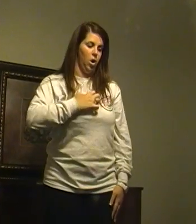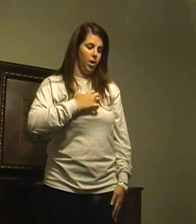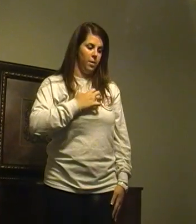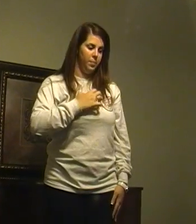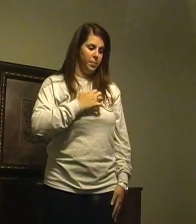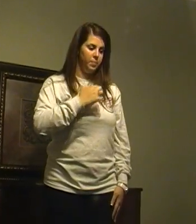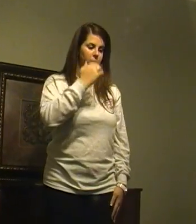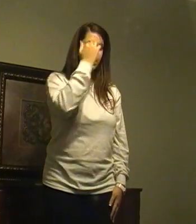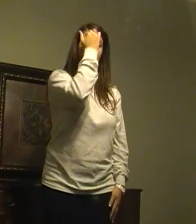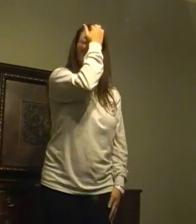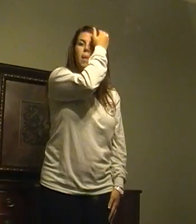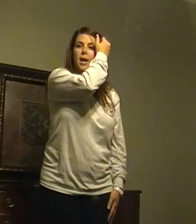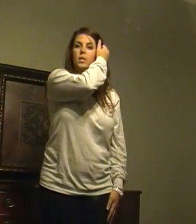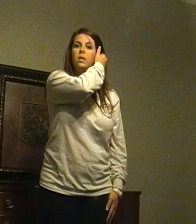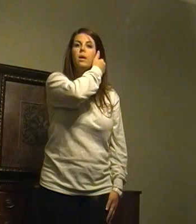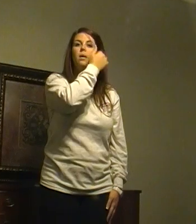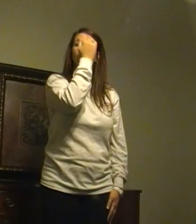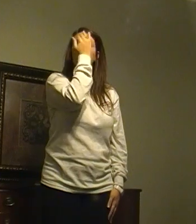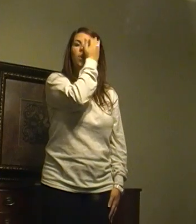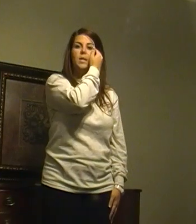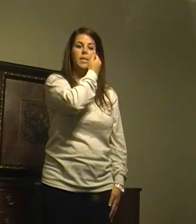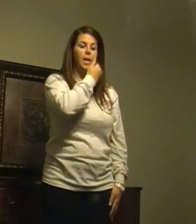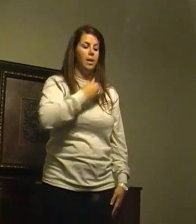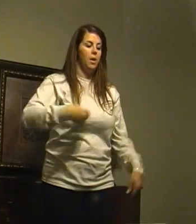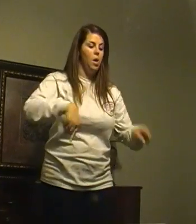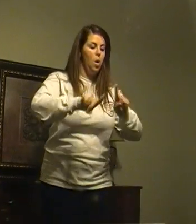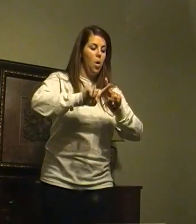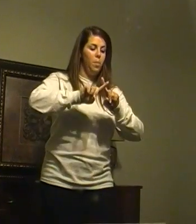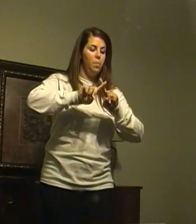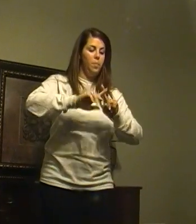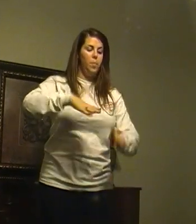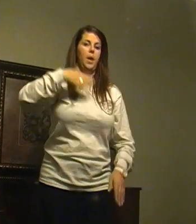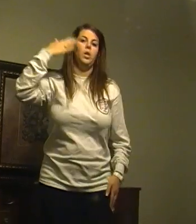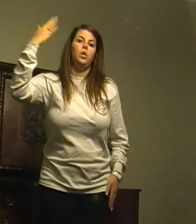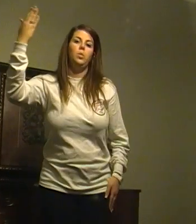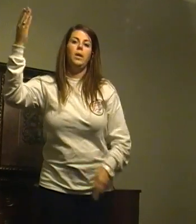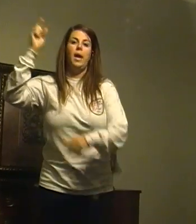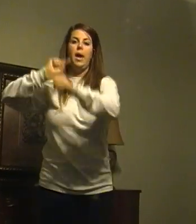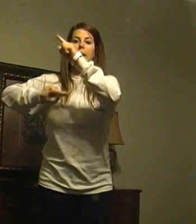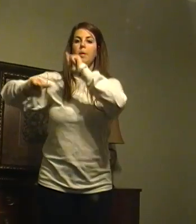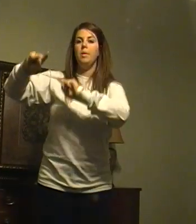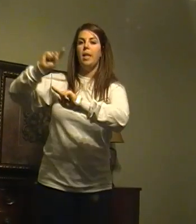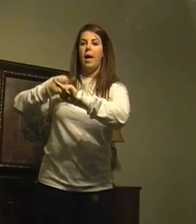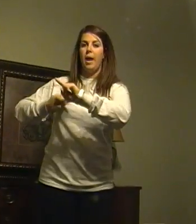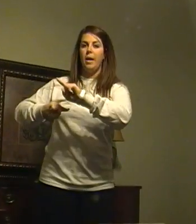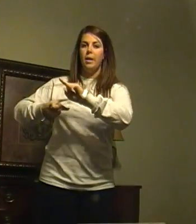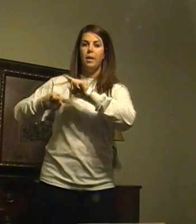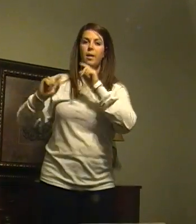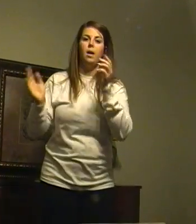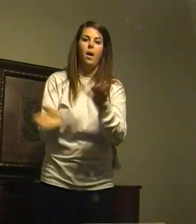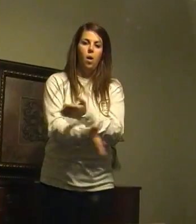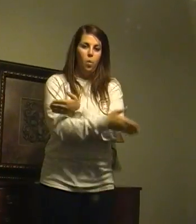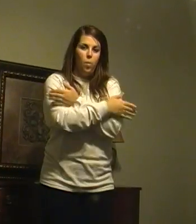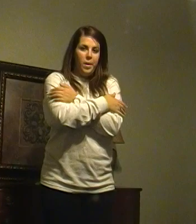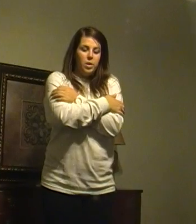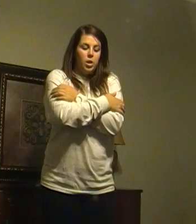scarred. Back to the chorus again. But you came like a